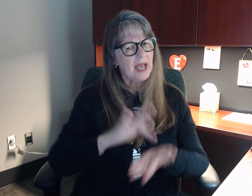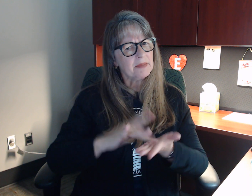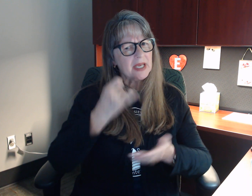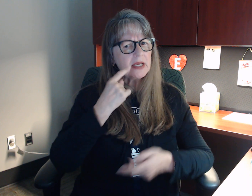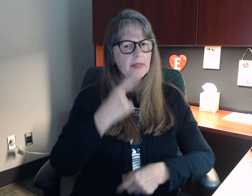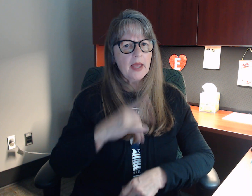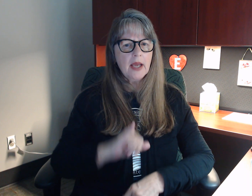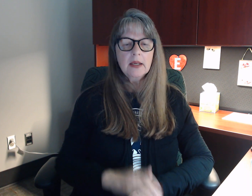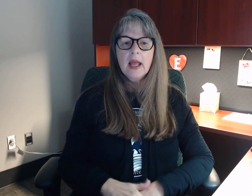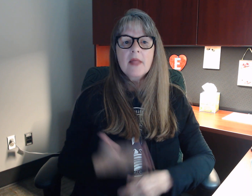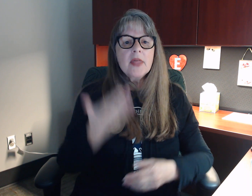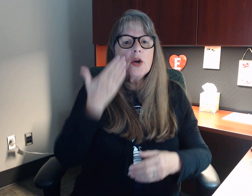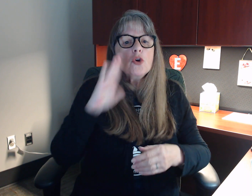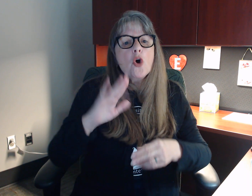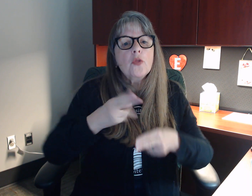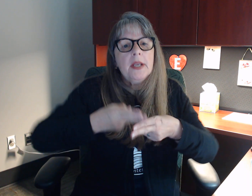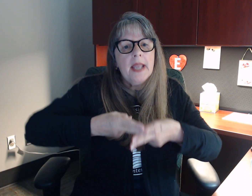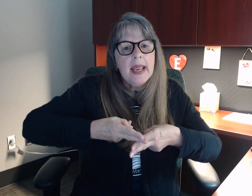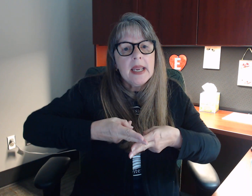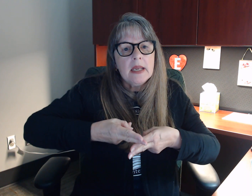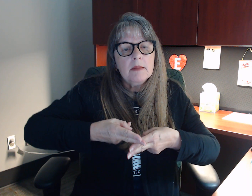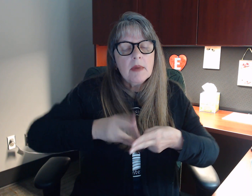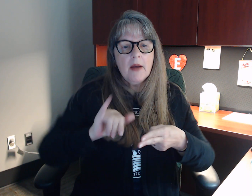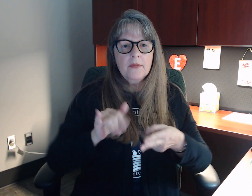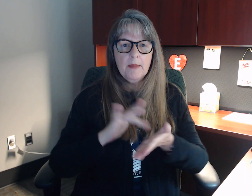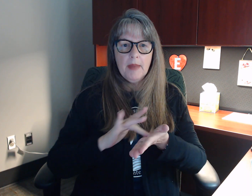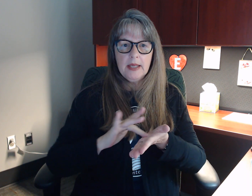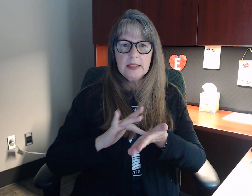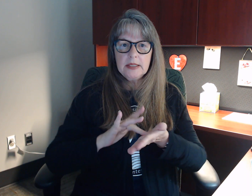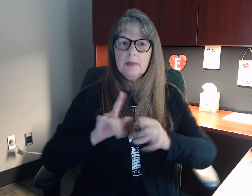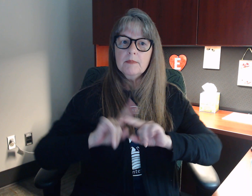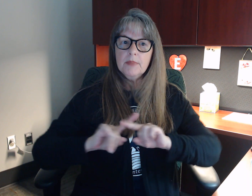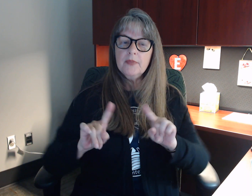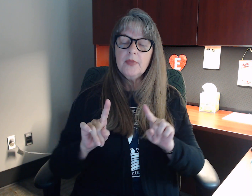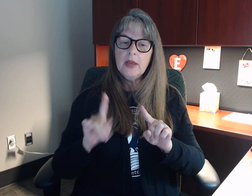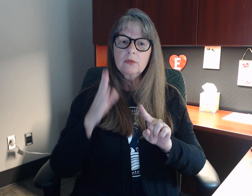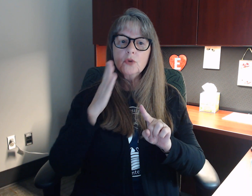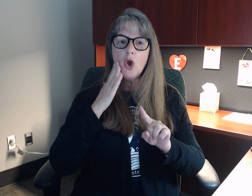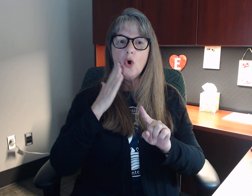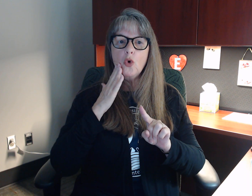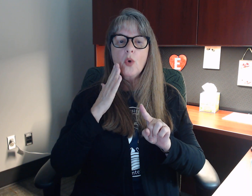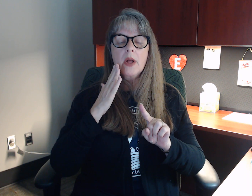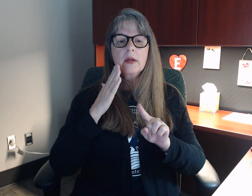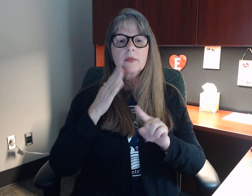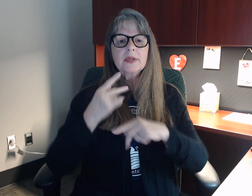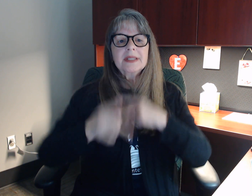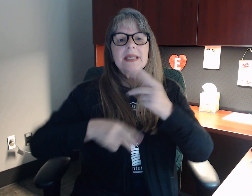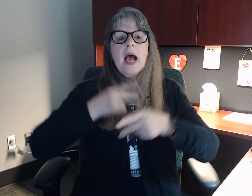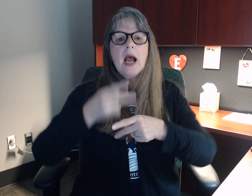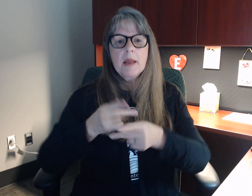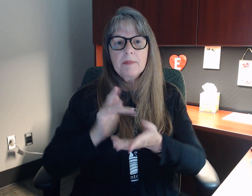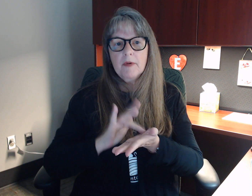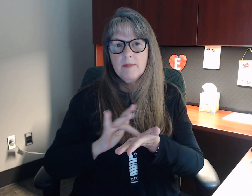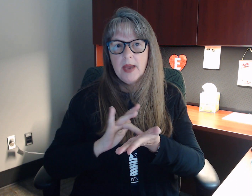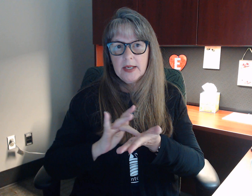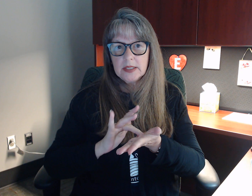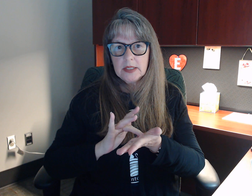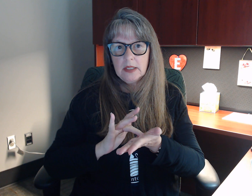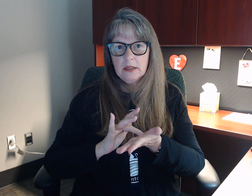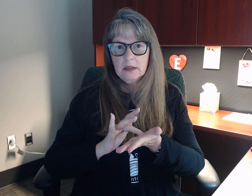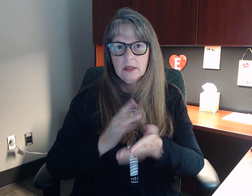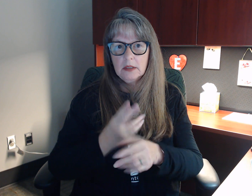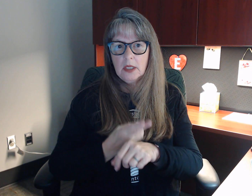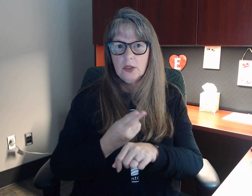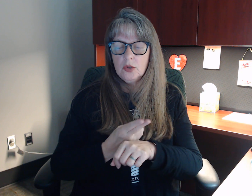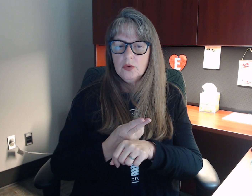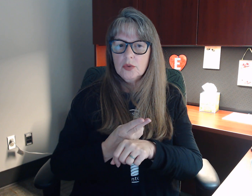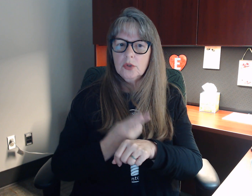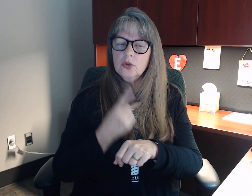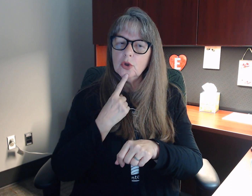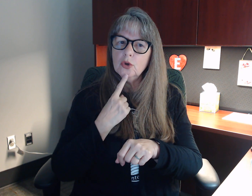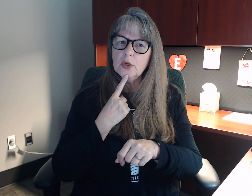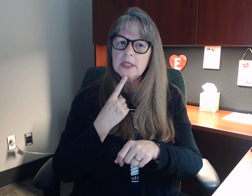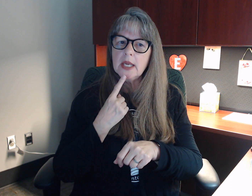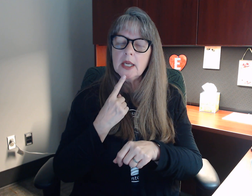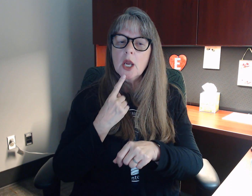taking that. They don't know the name of the medicine, but they'll know the type of medicine that they use. So you can say